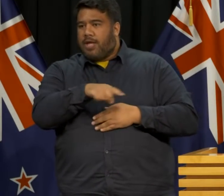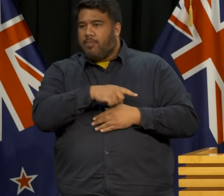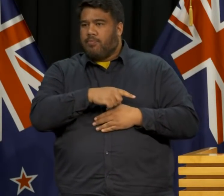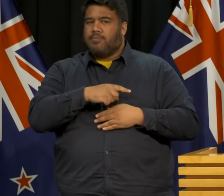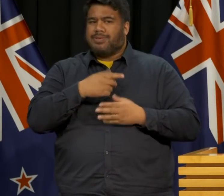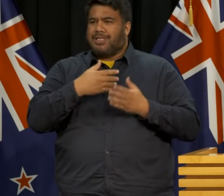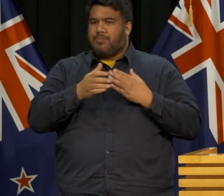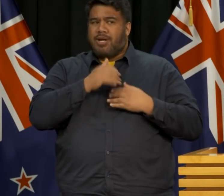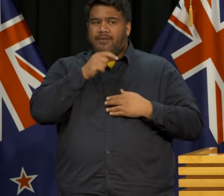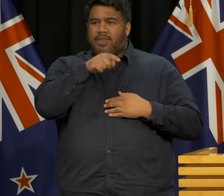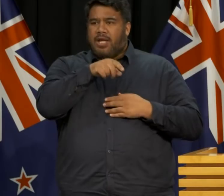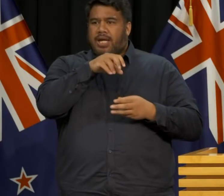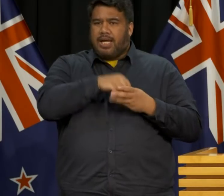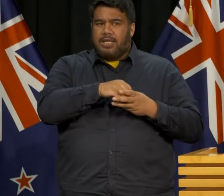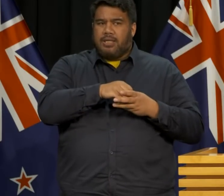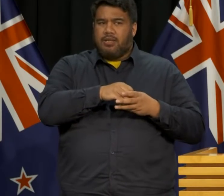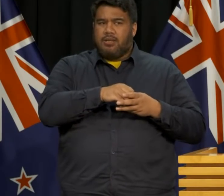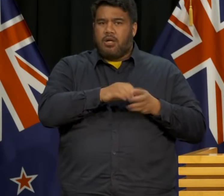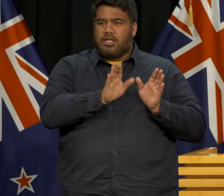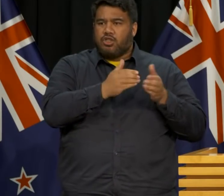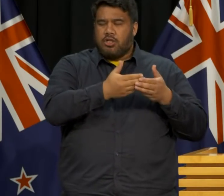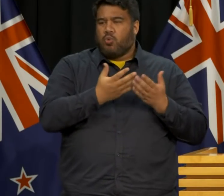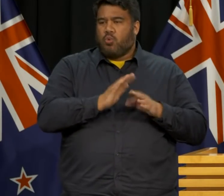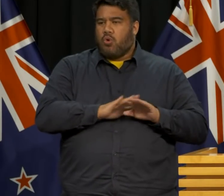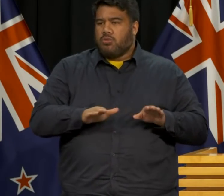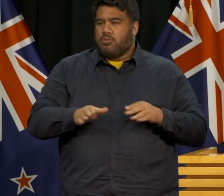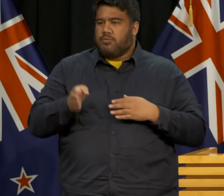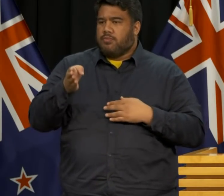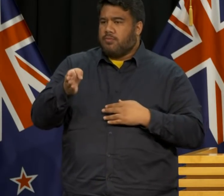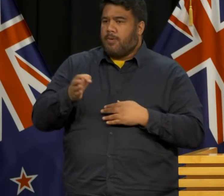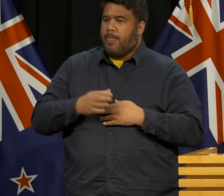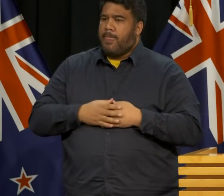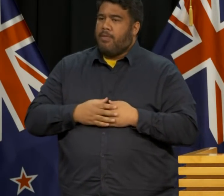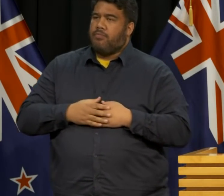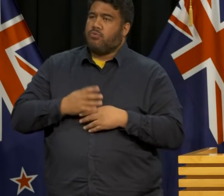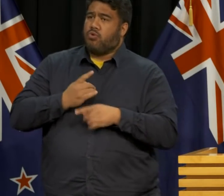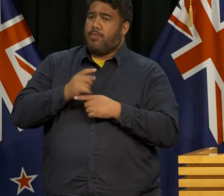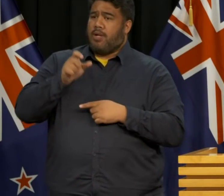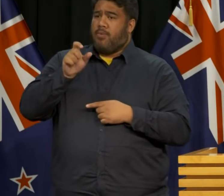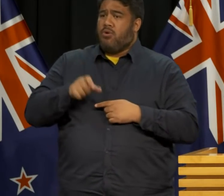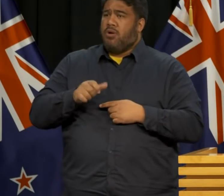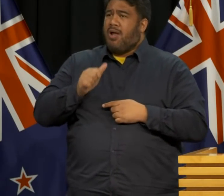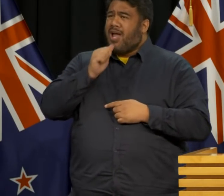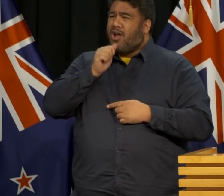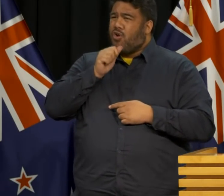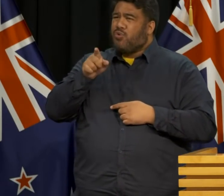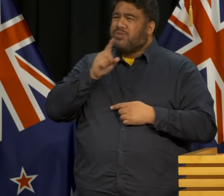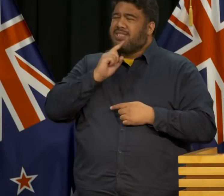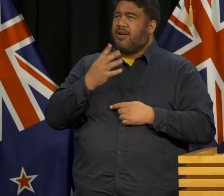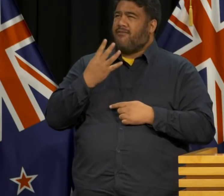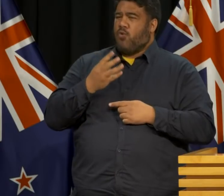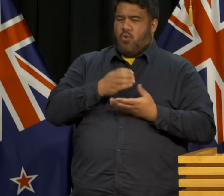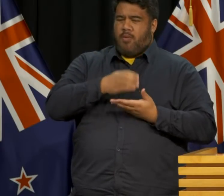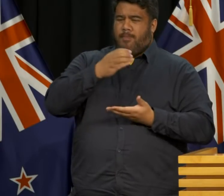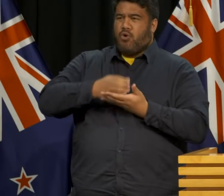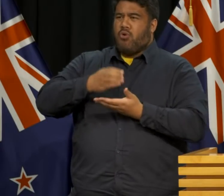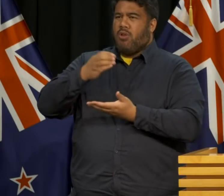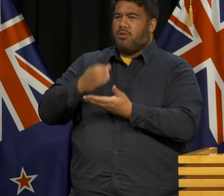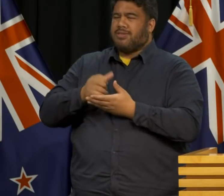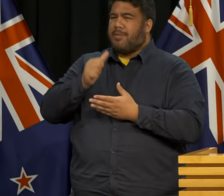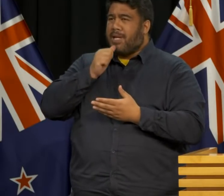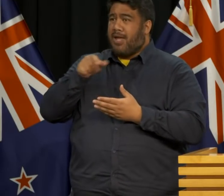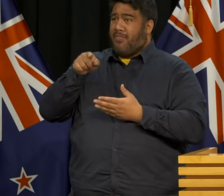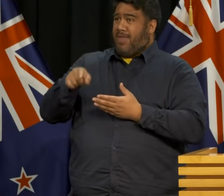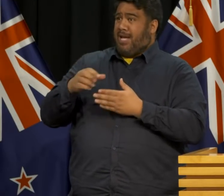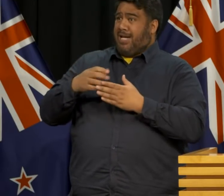in MIQ facilities. And in terms of the amount of alcohol that you mentioned before, so 4 bottles of beer, right? Is that a government guidance